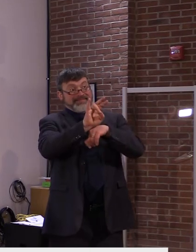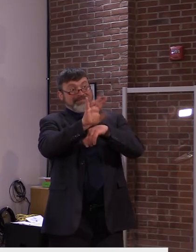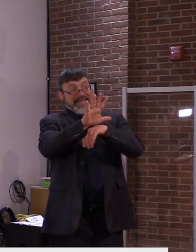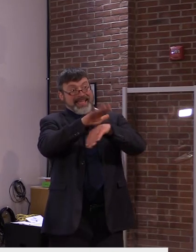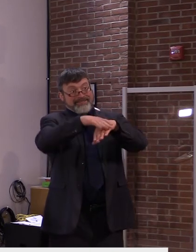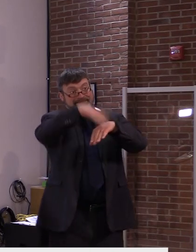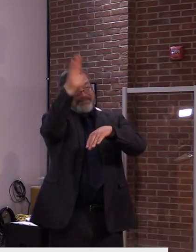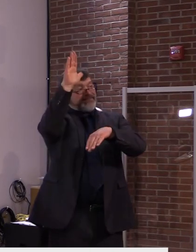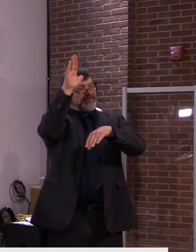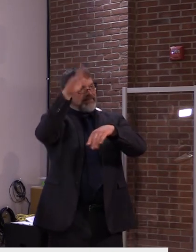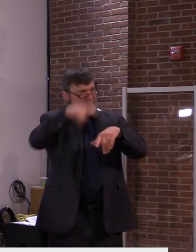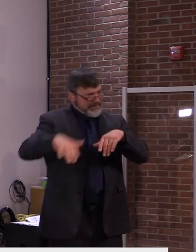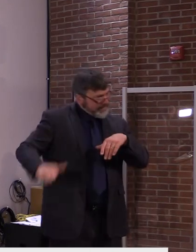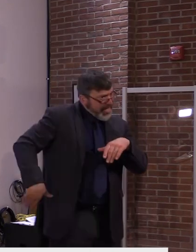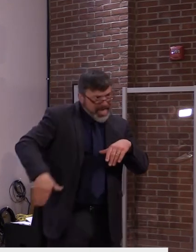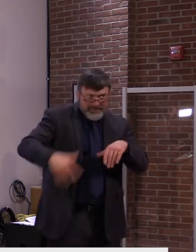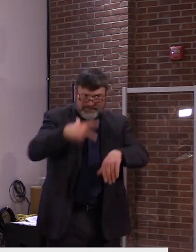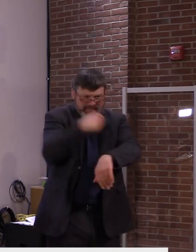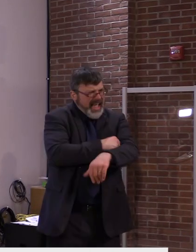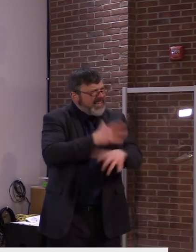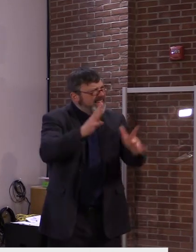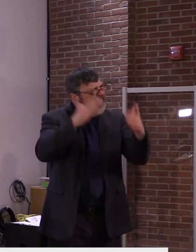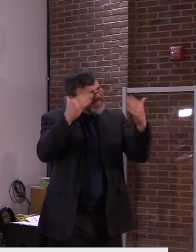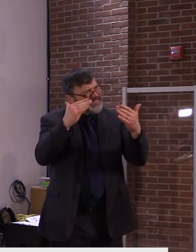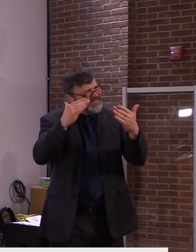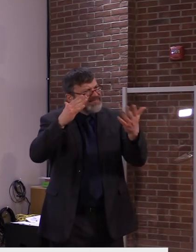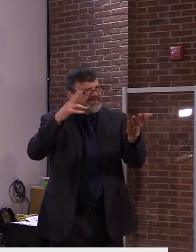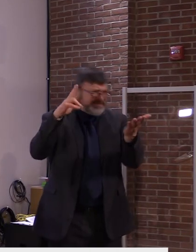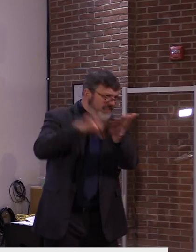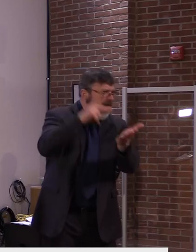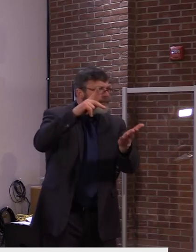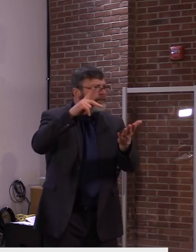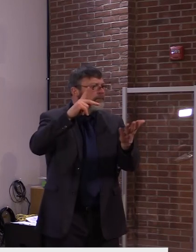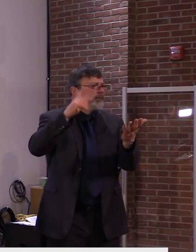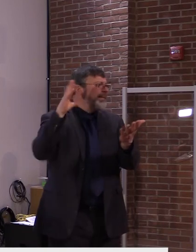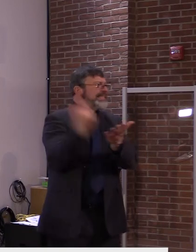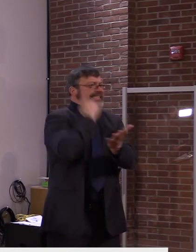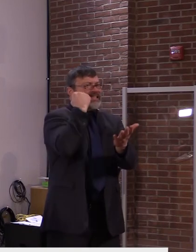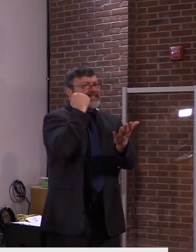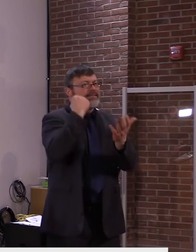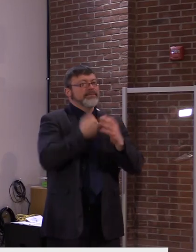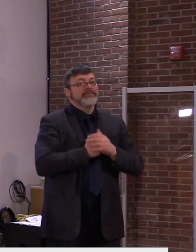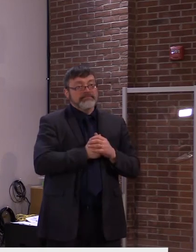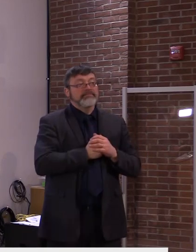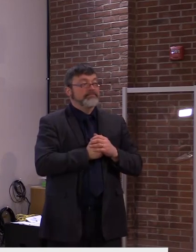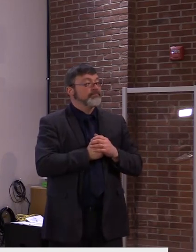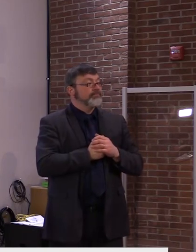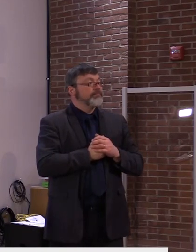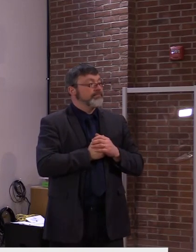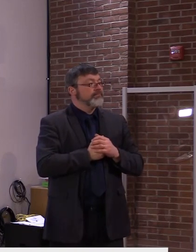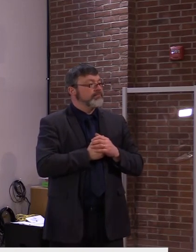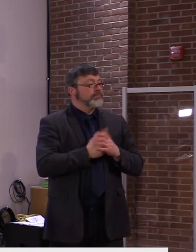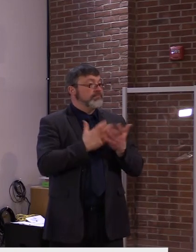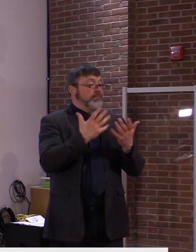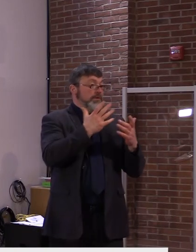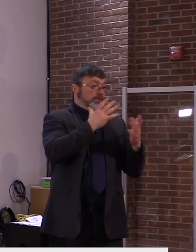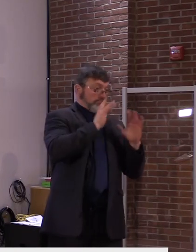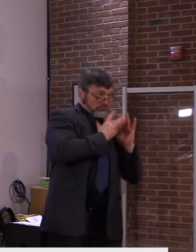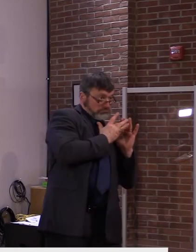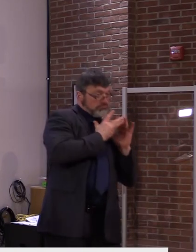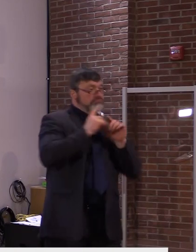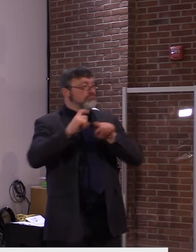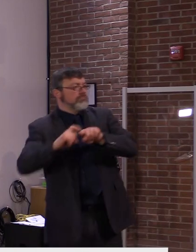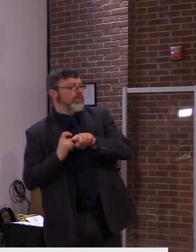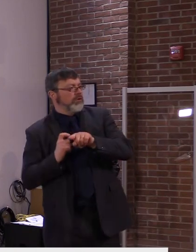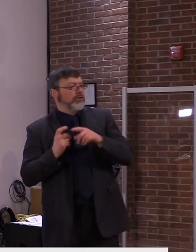online, or ask a friend or family member to help you. We especially encourage those who are eligible in Rutland, Franklin, and